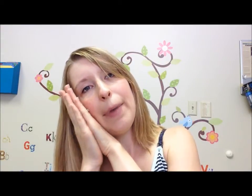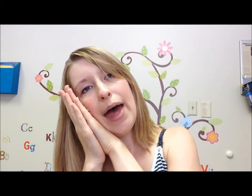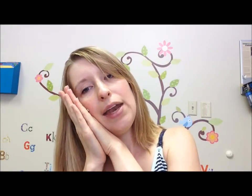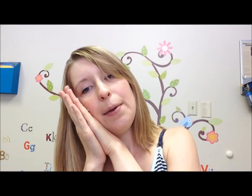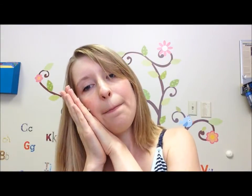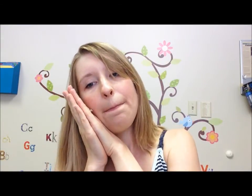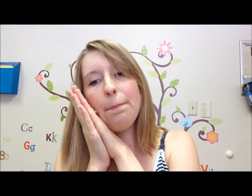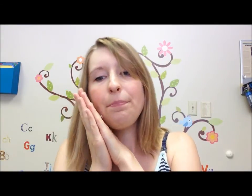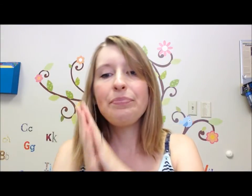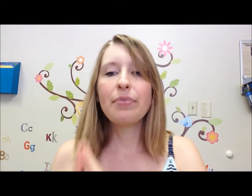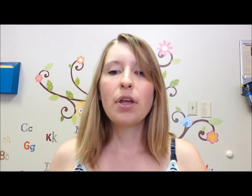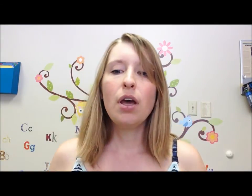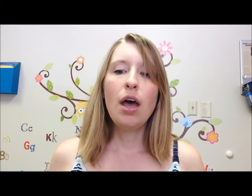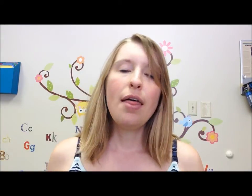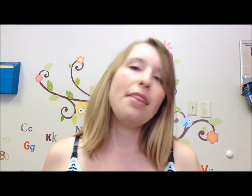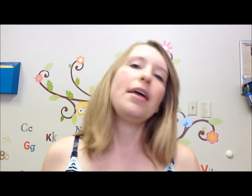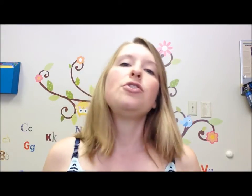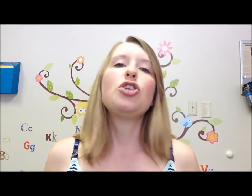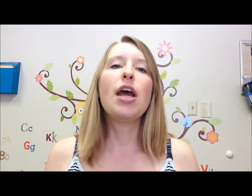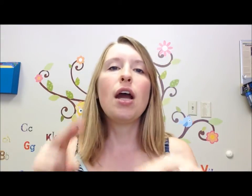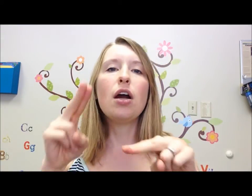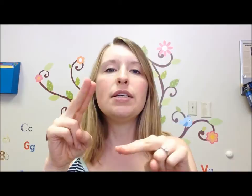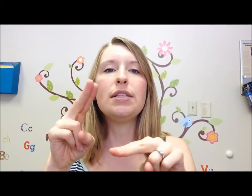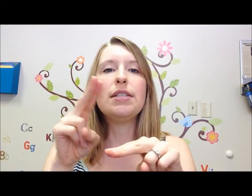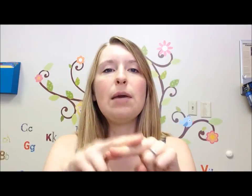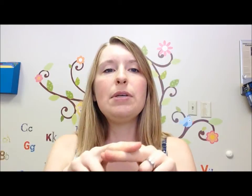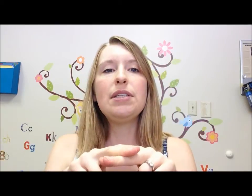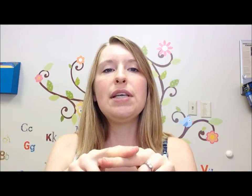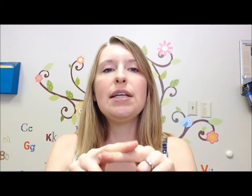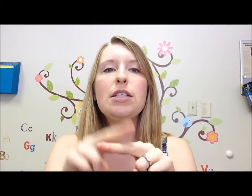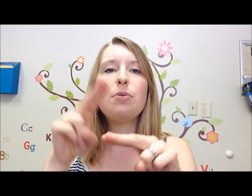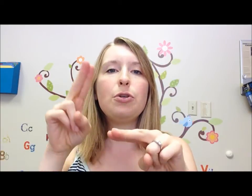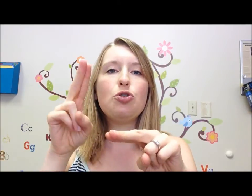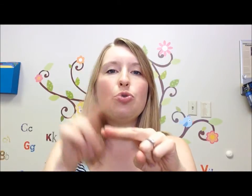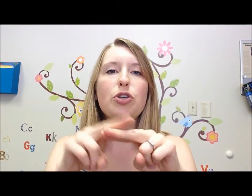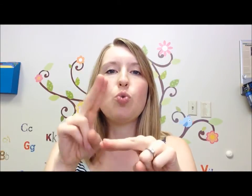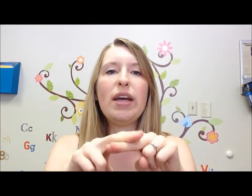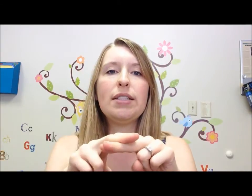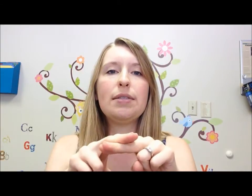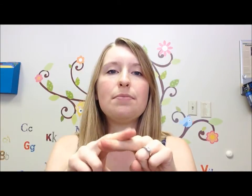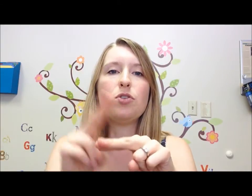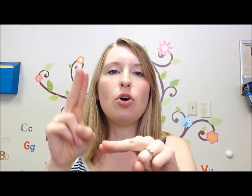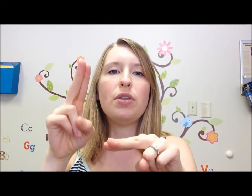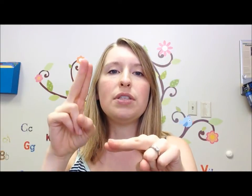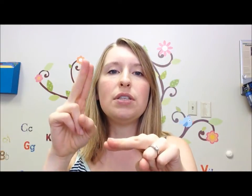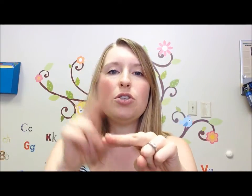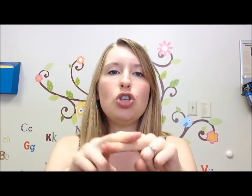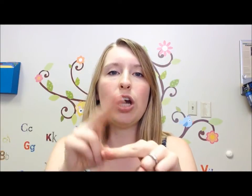Bed. Then chair is the same as sit, but you do it twice. So this is chair.